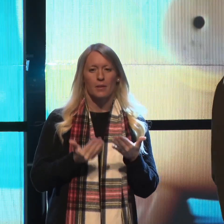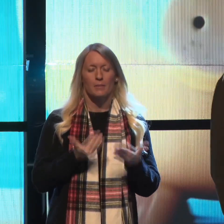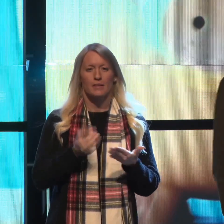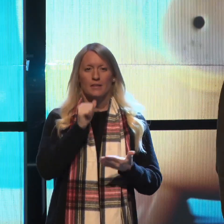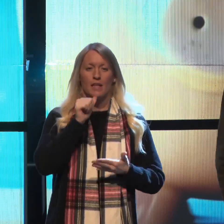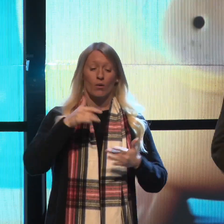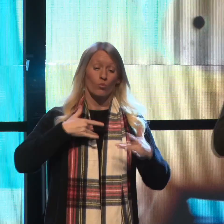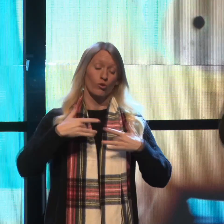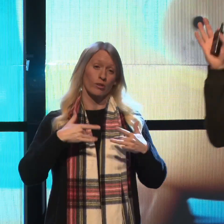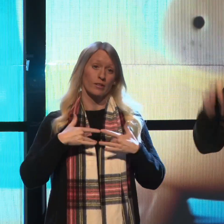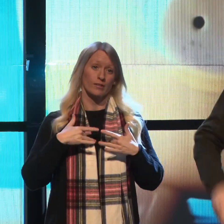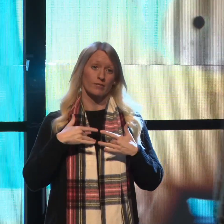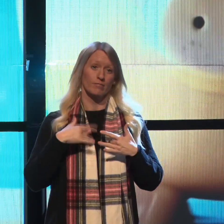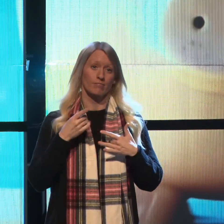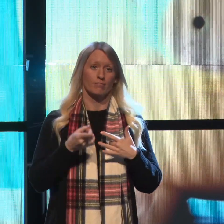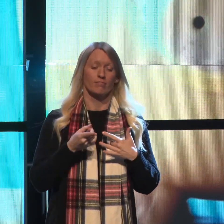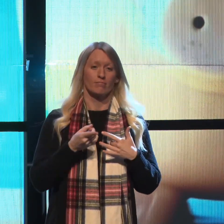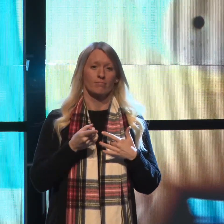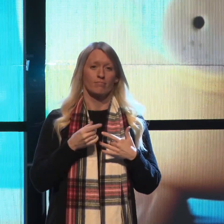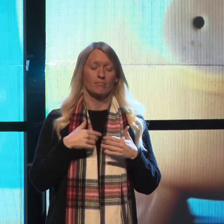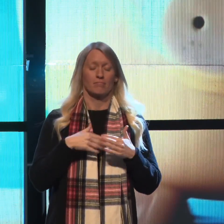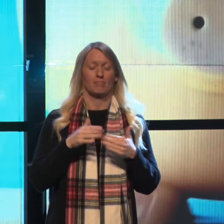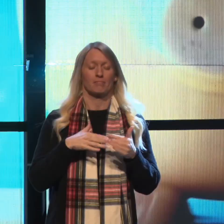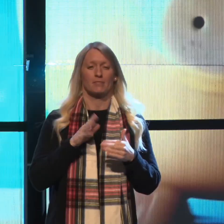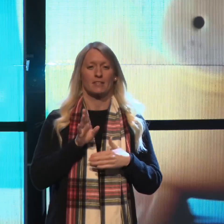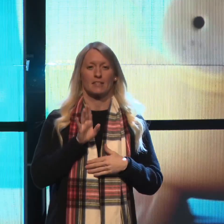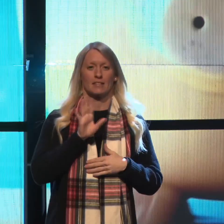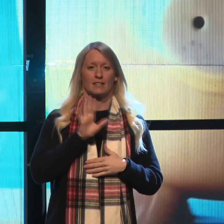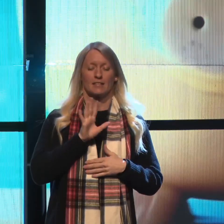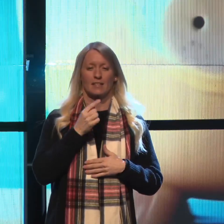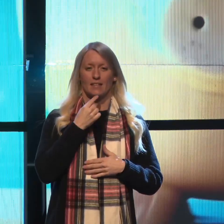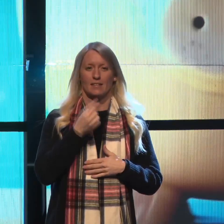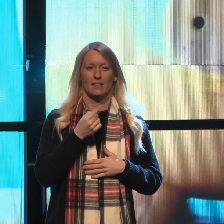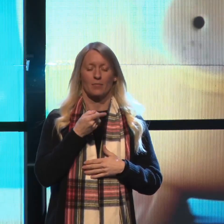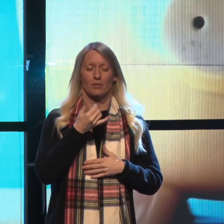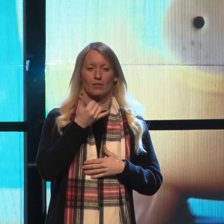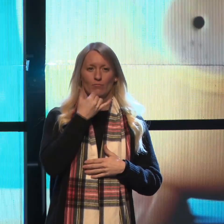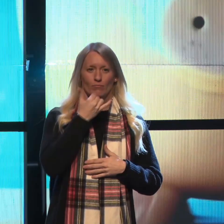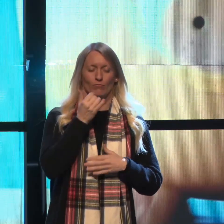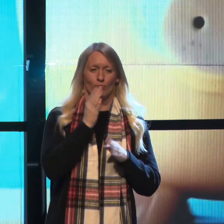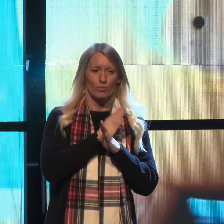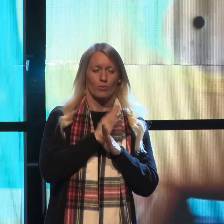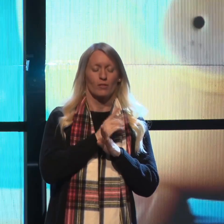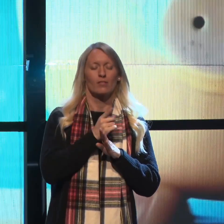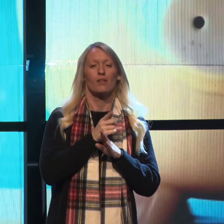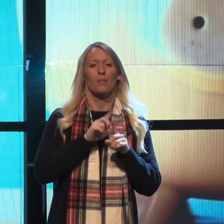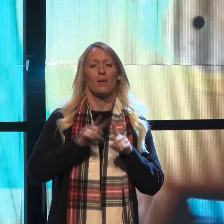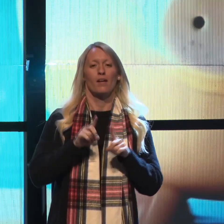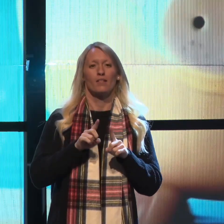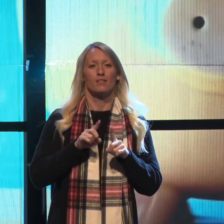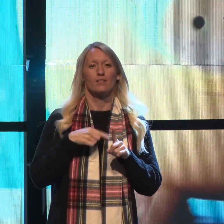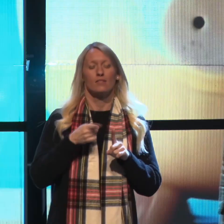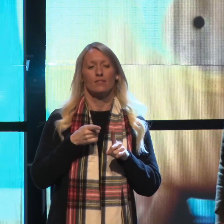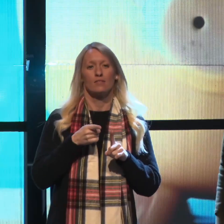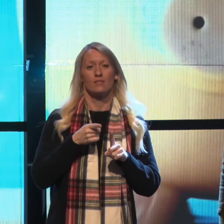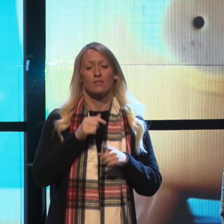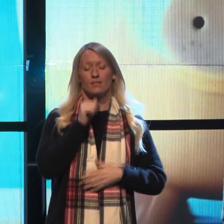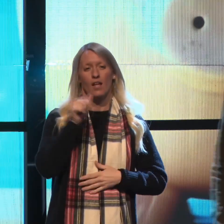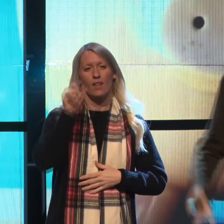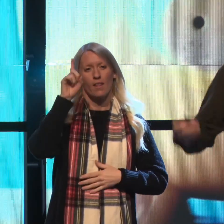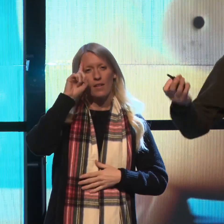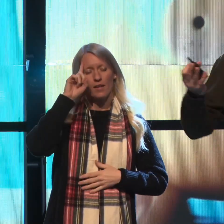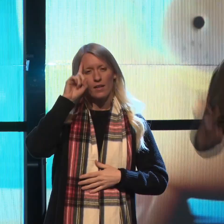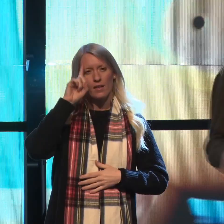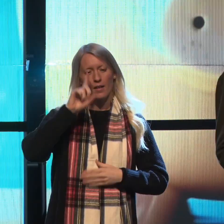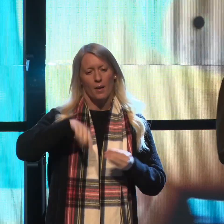you can, I'm not even going to say it, okay? It'll get me in trouble. But you haven't had to think about your how.